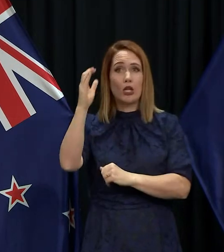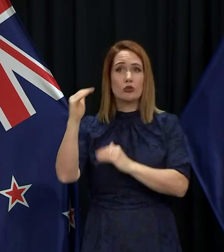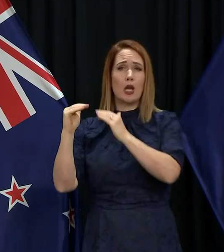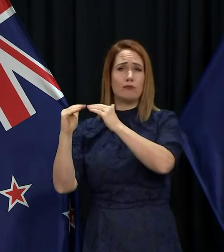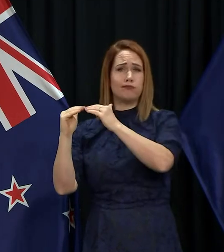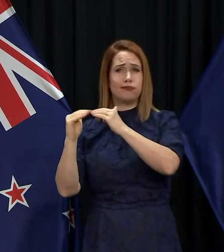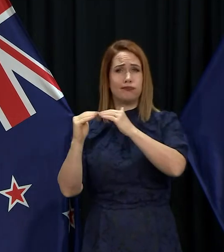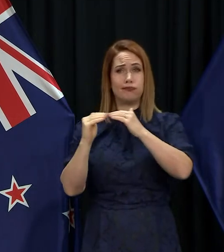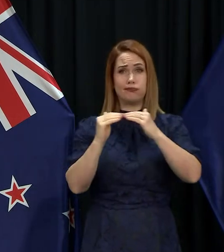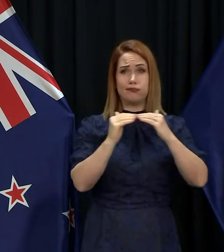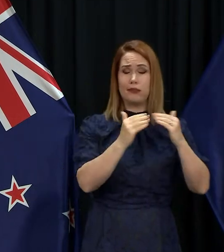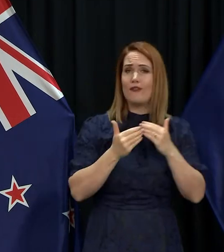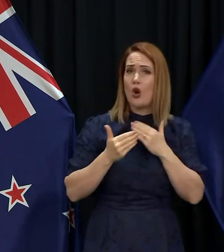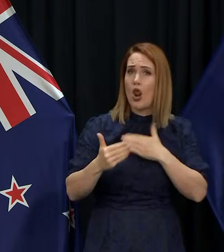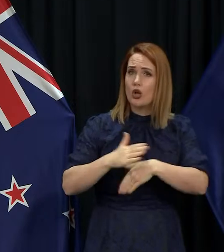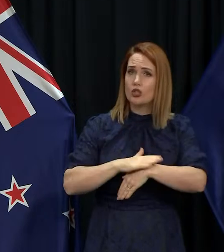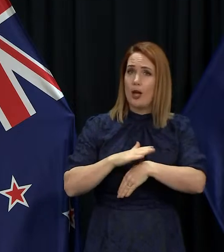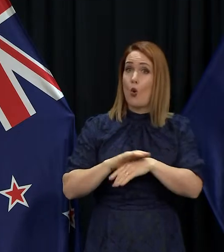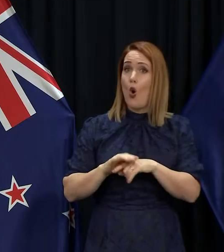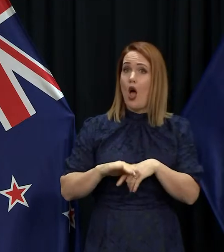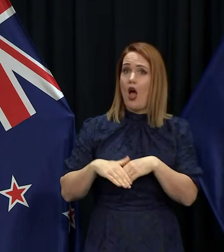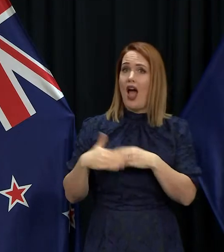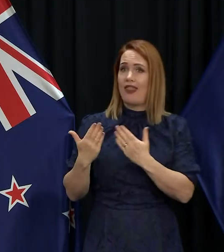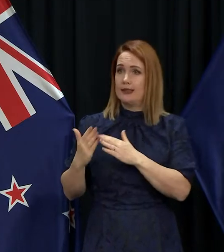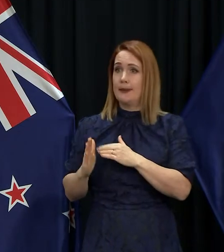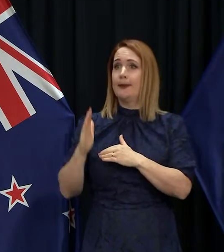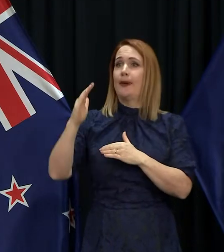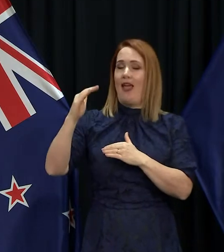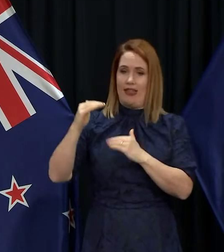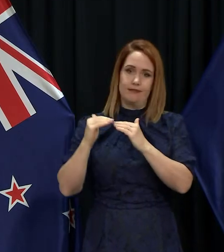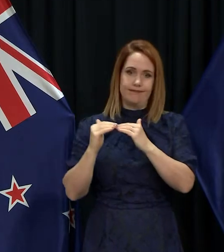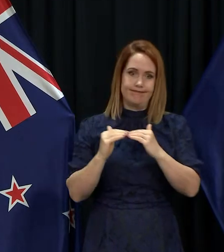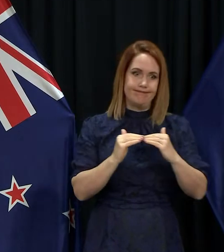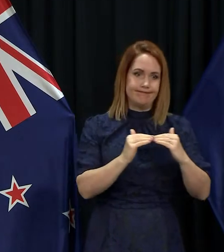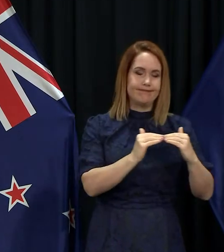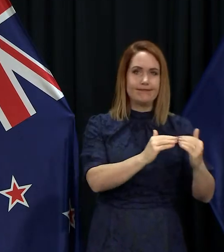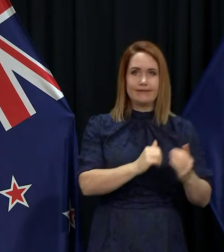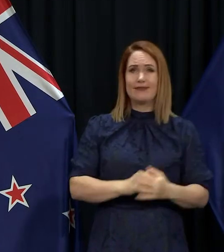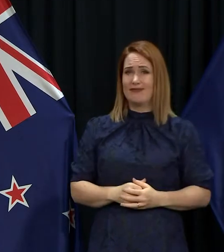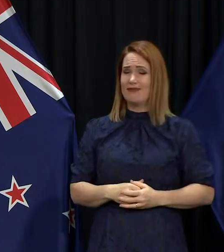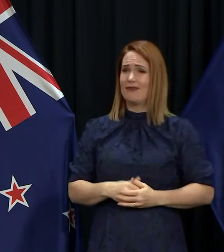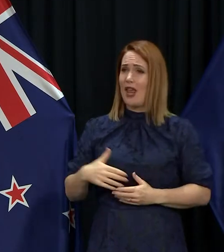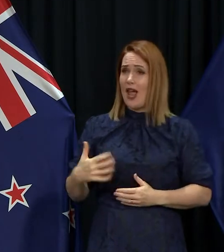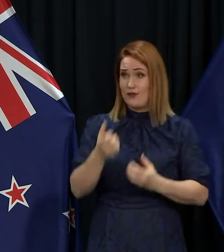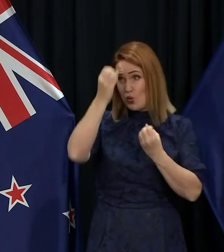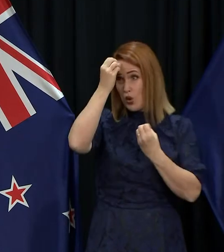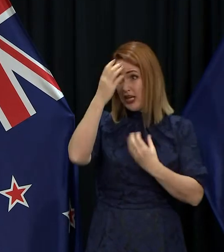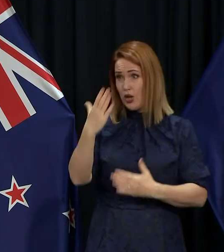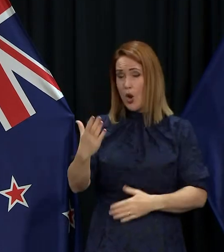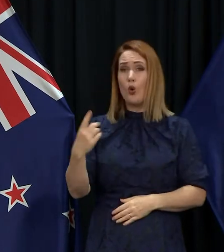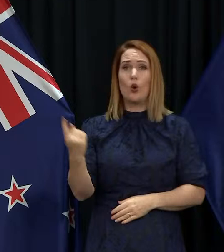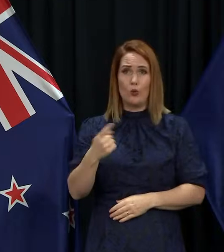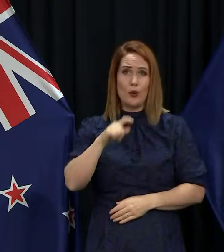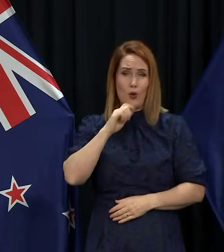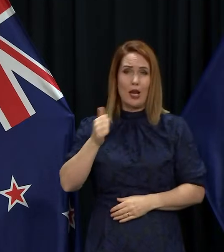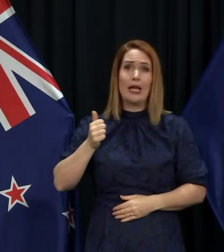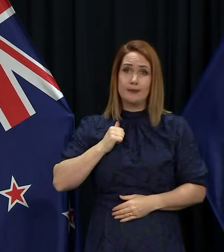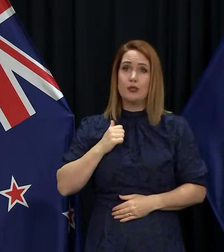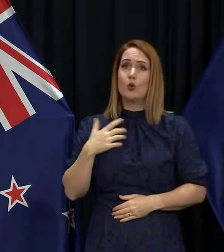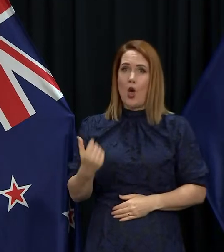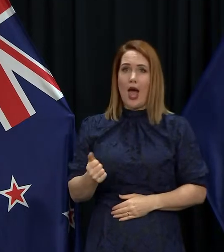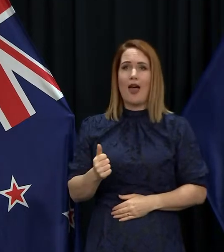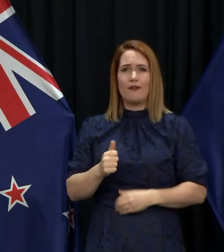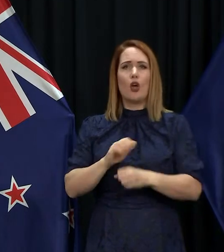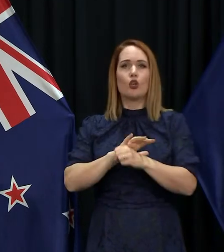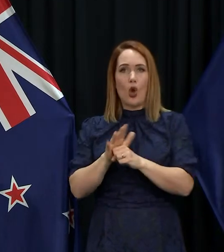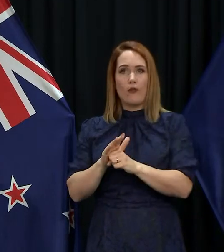Others came away and then stayed at a certain point. And I should flag here, we are expecting that we will continue to have a plateau, a